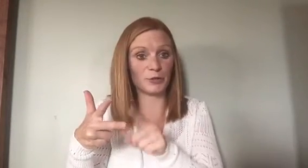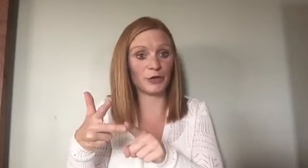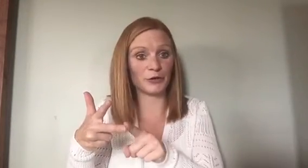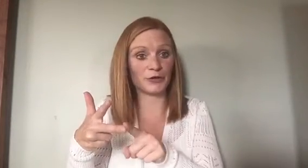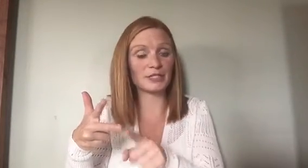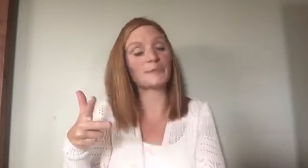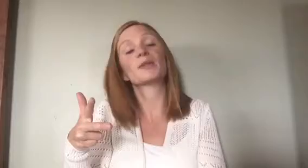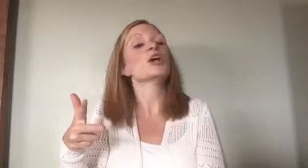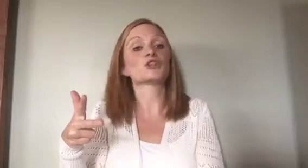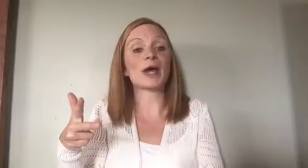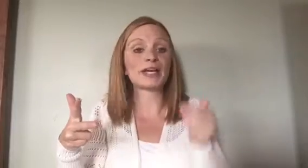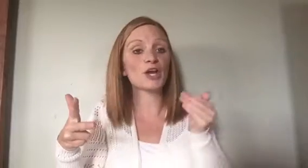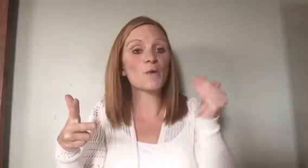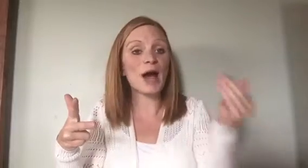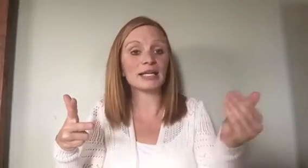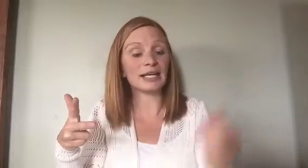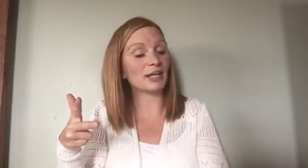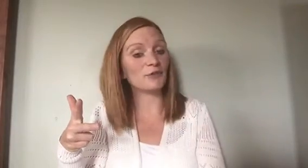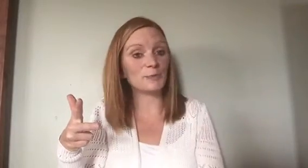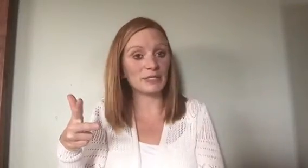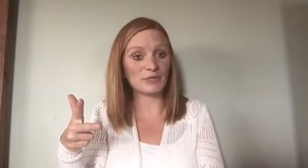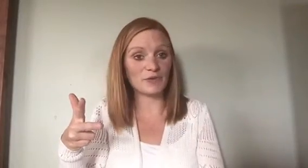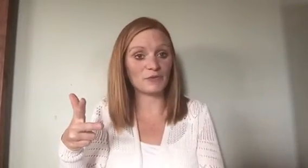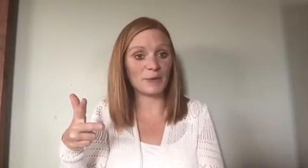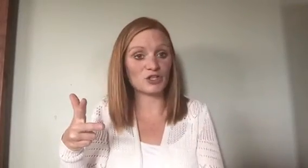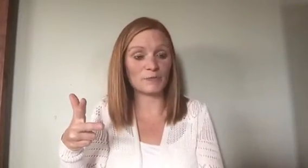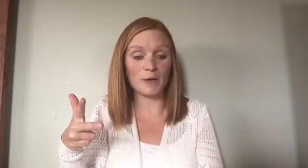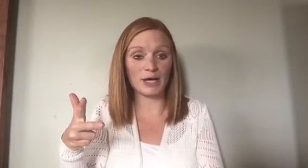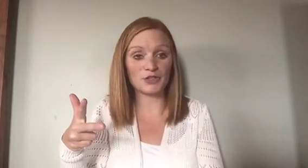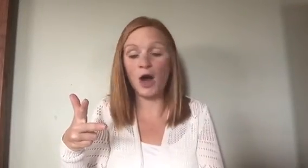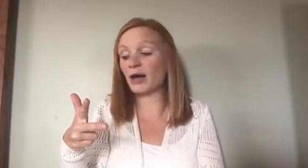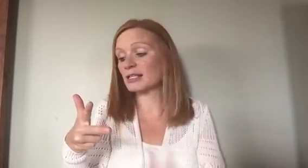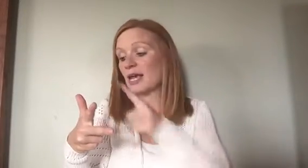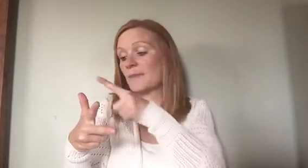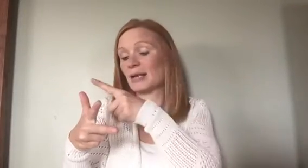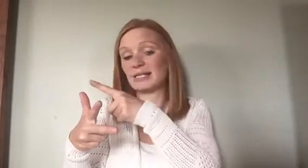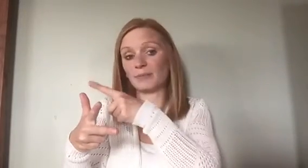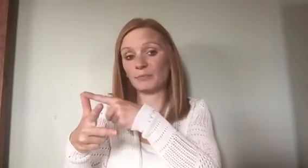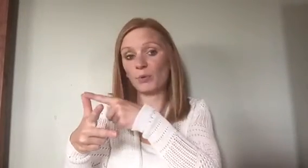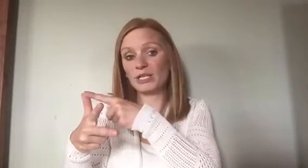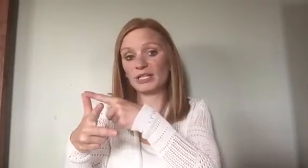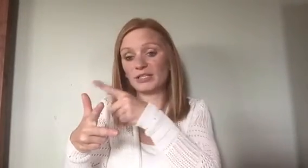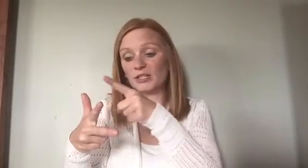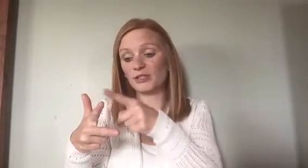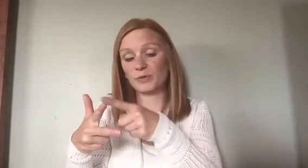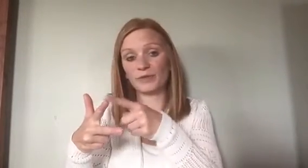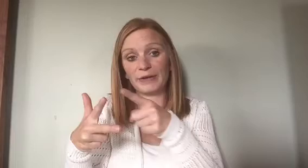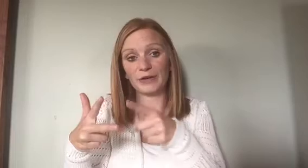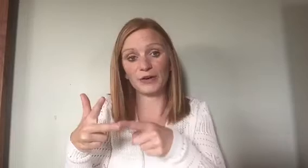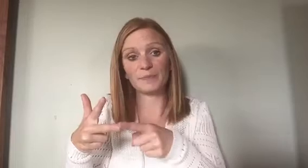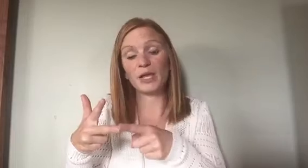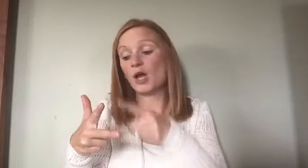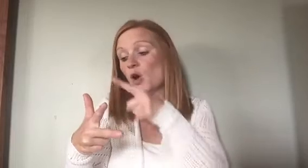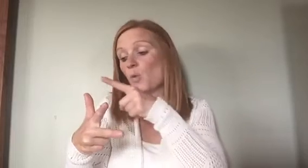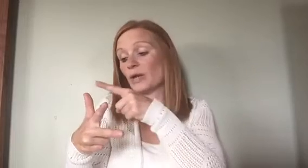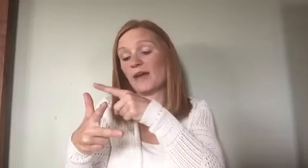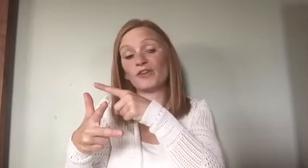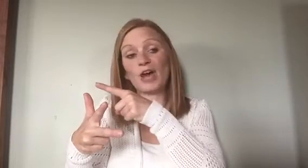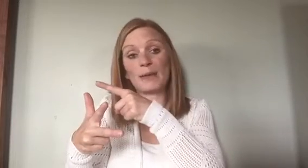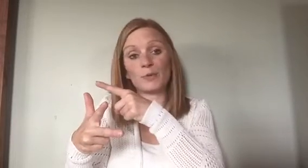are girls. So I can go on and give you bits of information about my dogs by simply pointing to the finger. Whenever I point